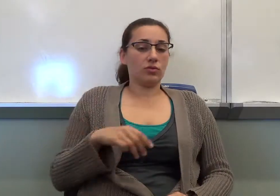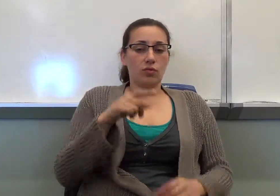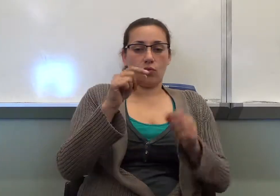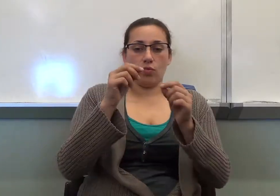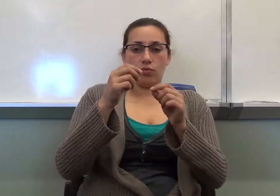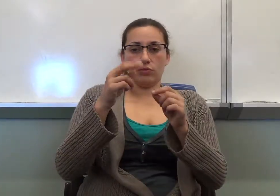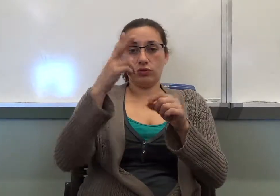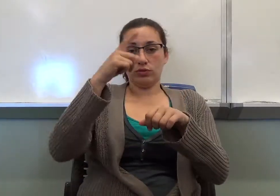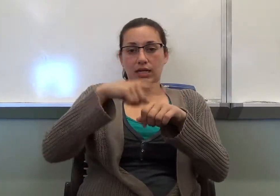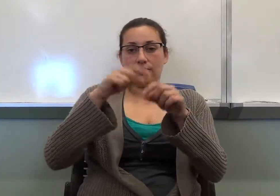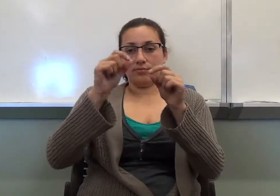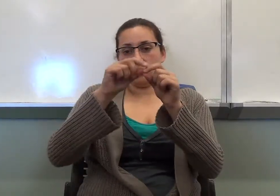that's 450.